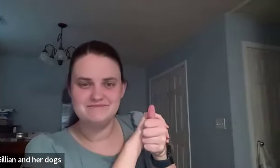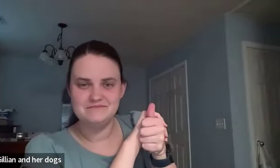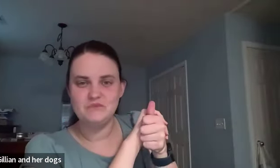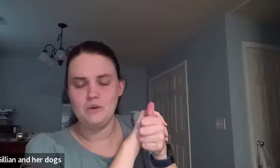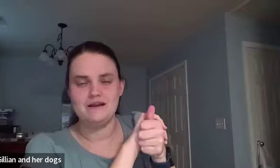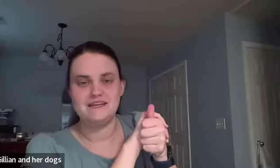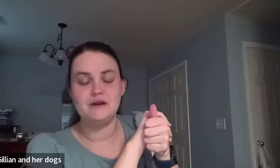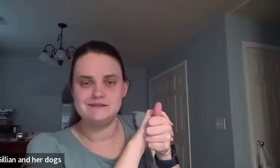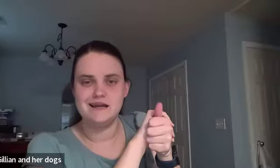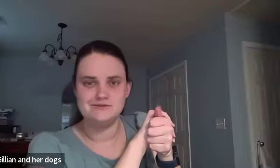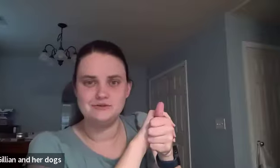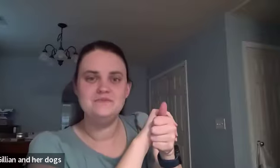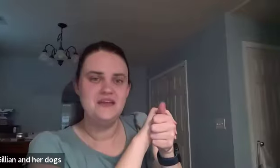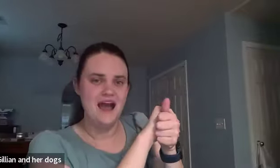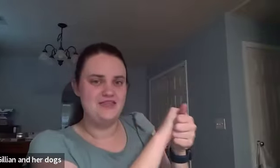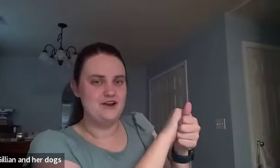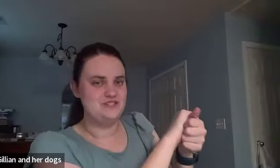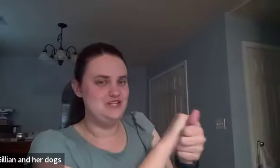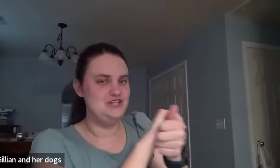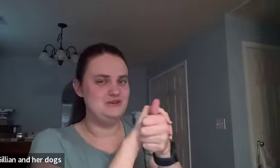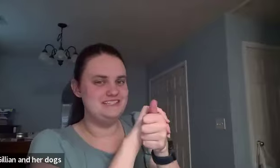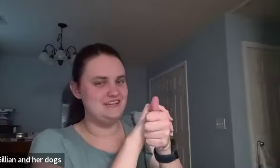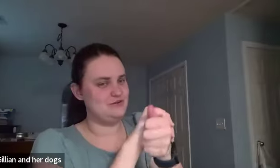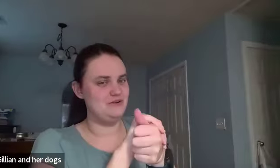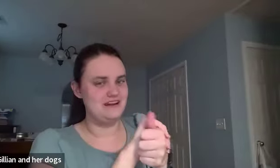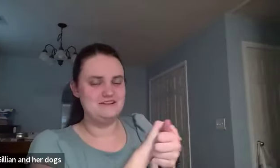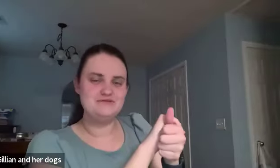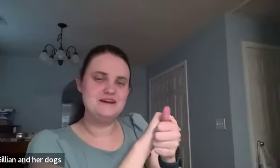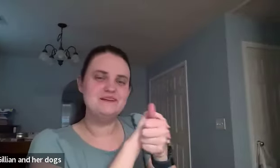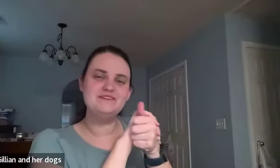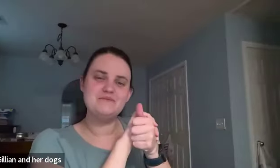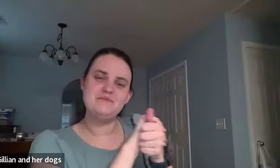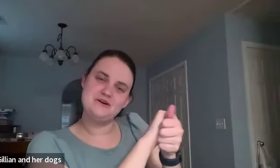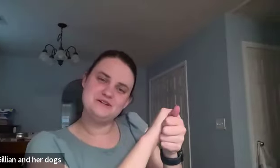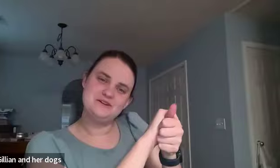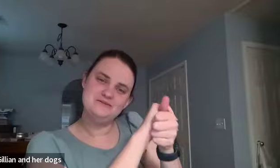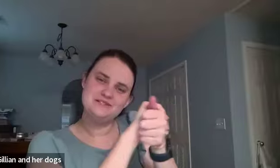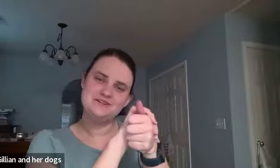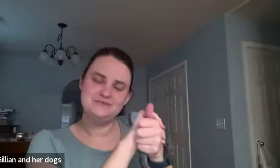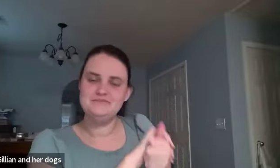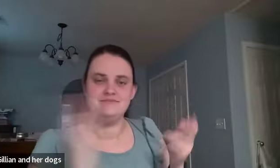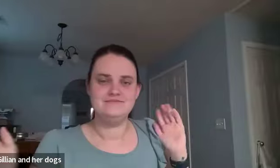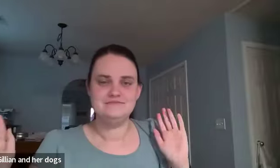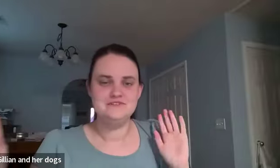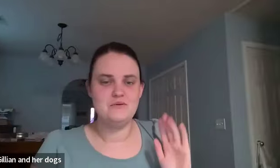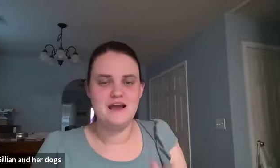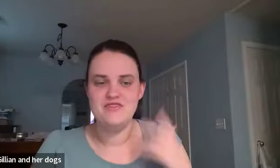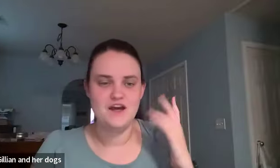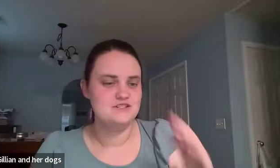kid, when I was in high school. I thought it was the cutest thing in the world. And I would just randomly look at people and go, turtle, turtle. Don't know why. Thought it was